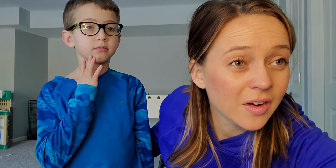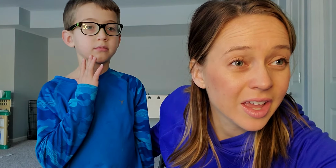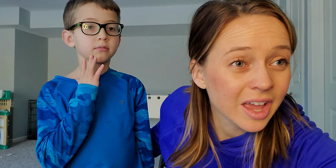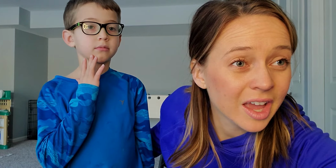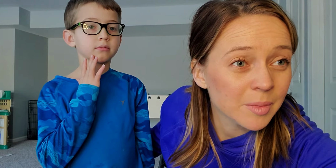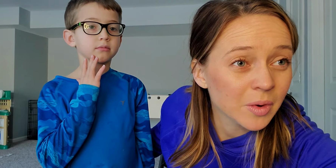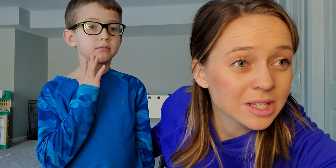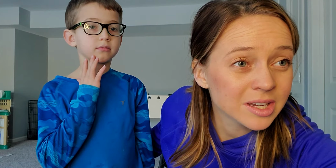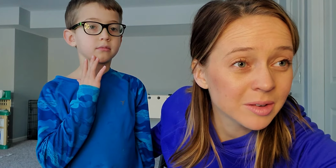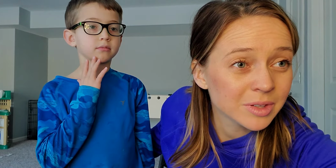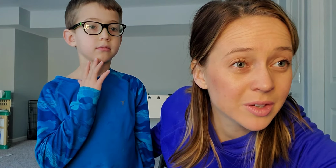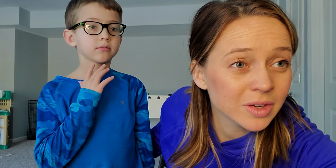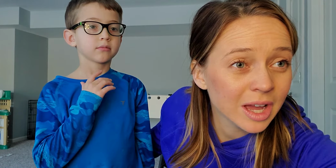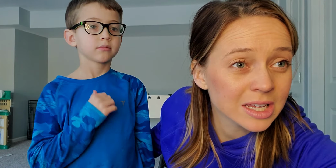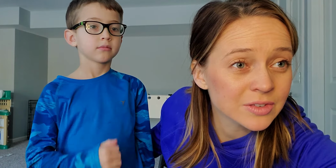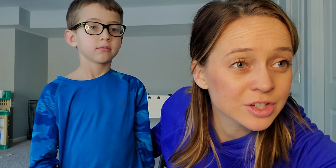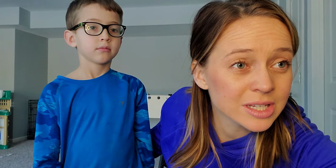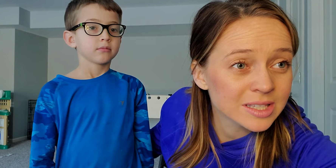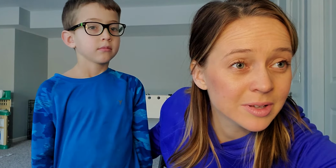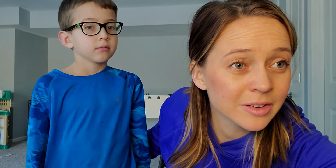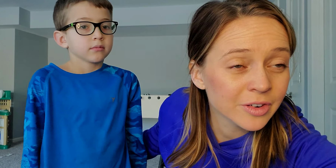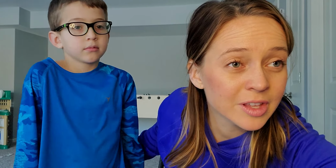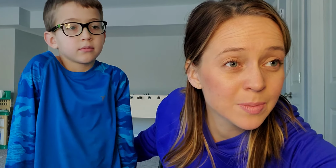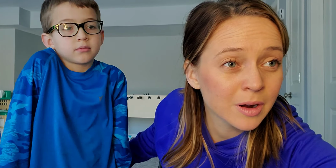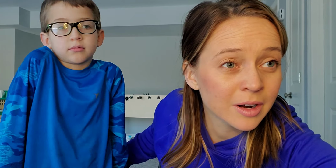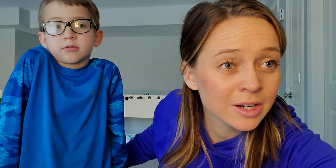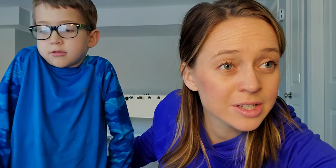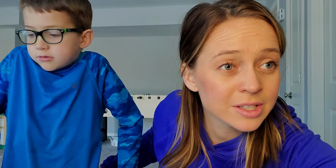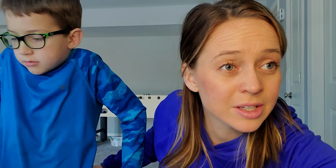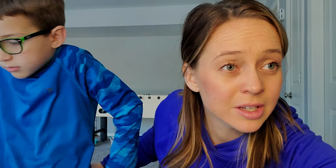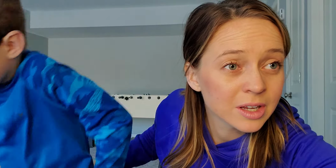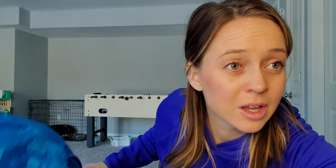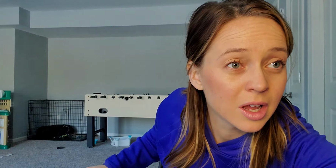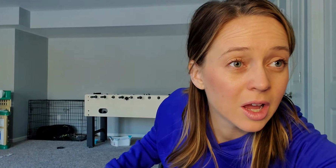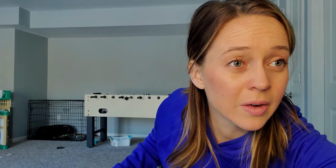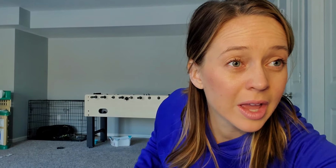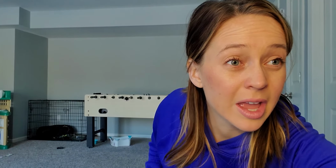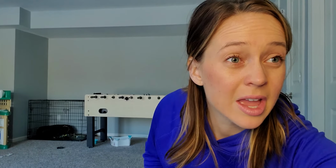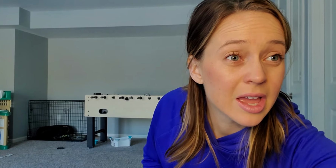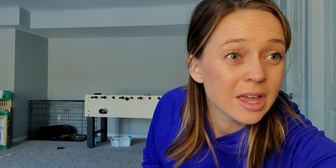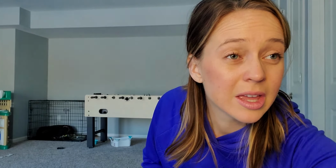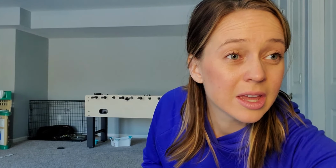Okay, I'm going to unmute you guys for just a minute for this part. Okay.